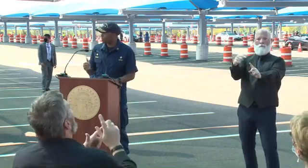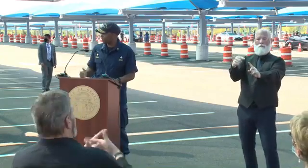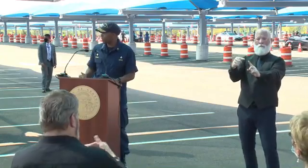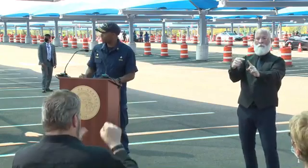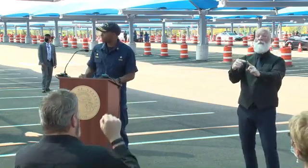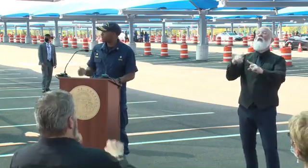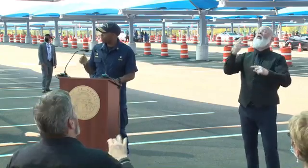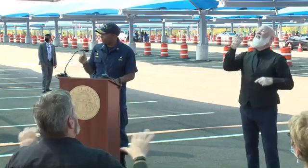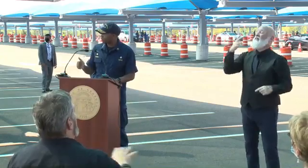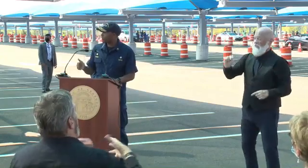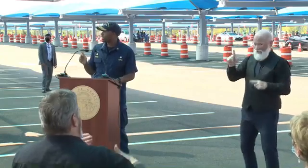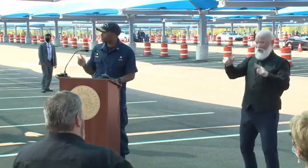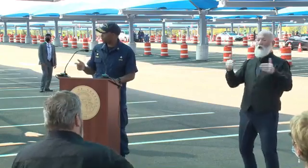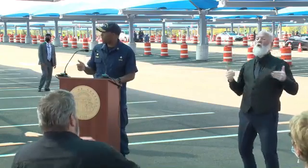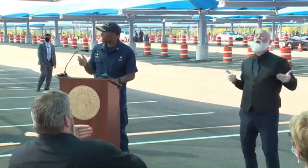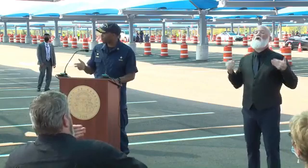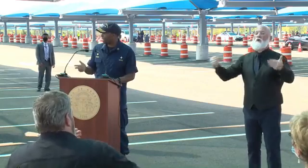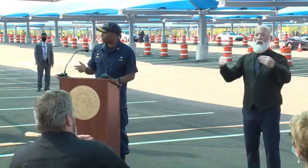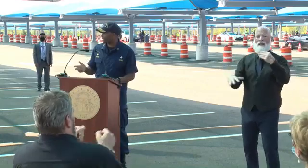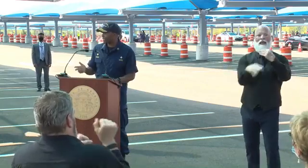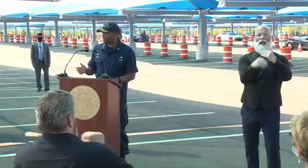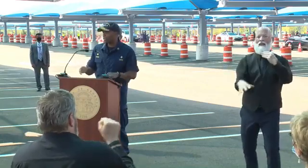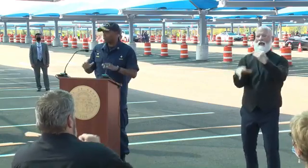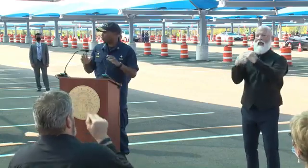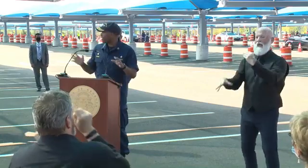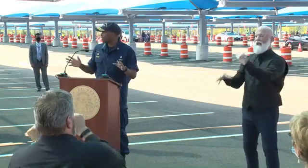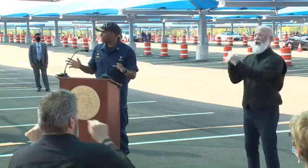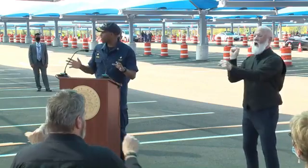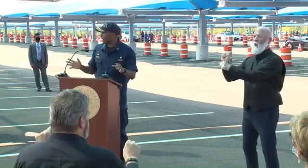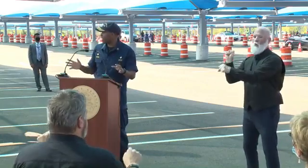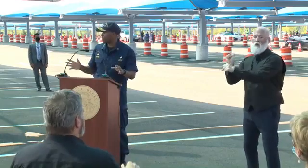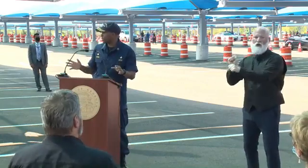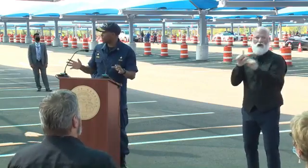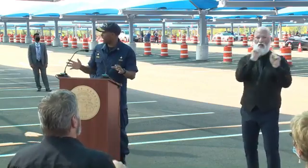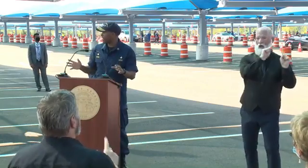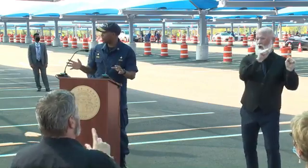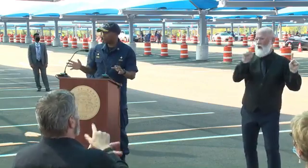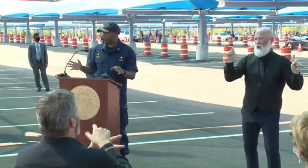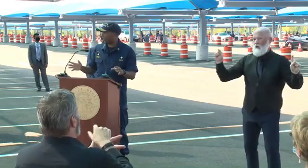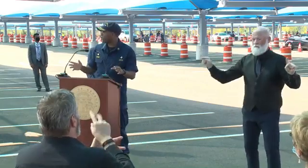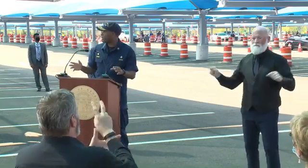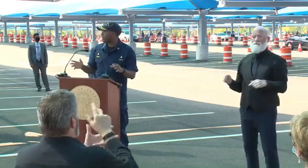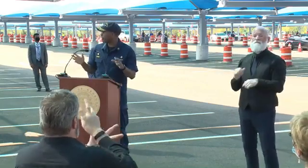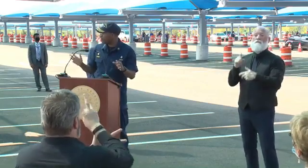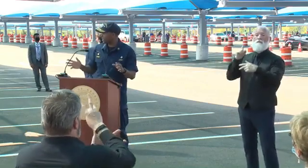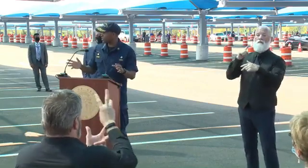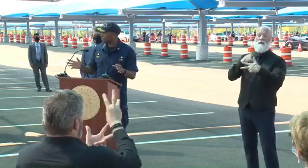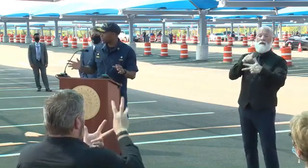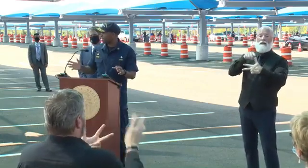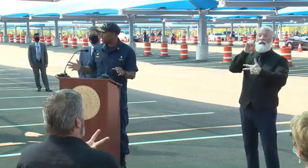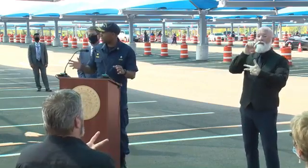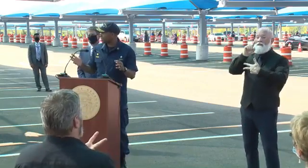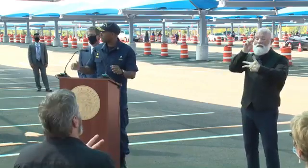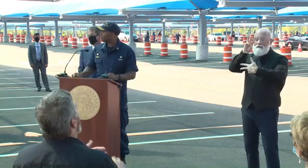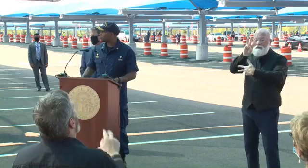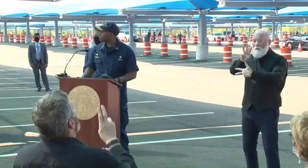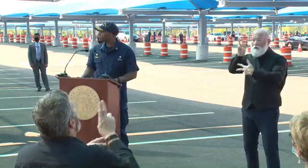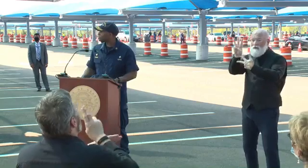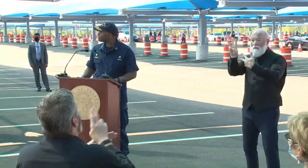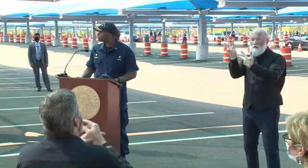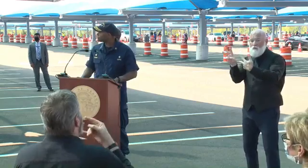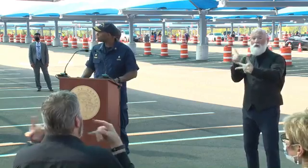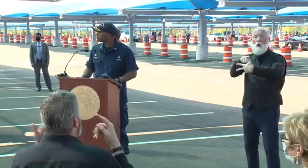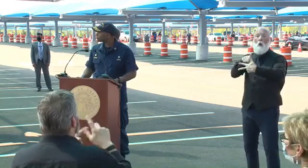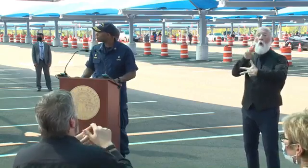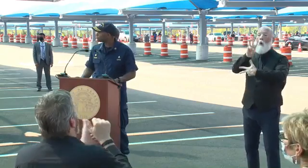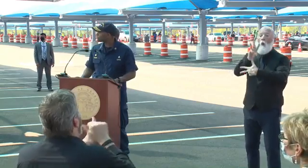to do their part. Wash your hands, wear a mask, watch your distance, and we can turn this around in just a matter of a few weeks. How will you